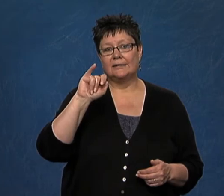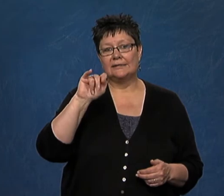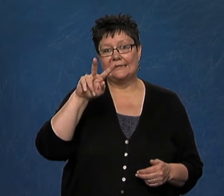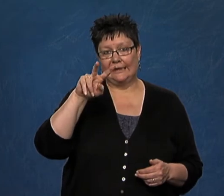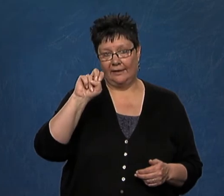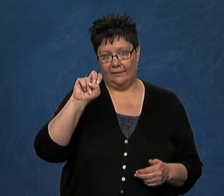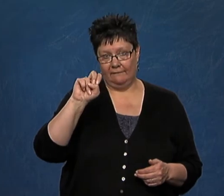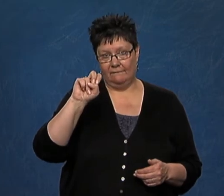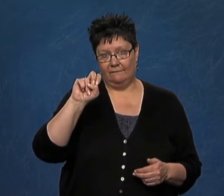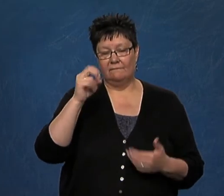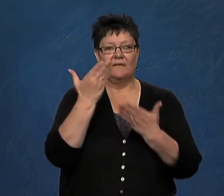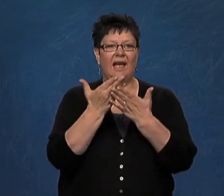demonstrative